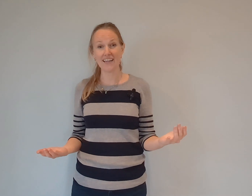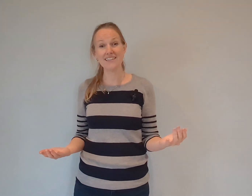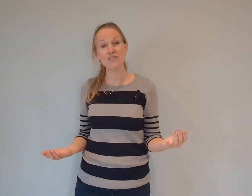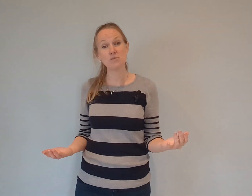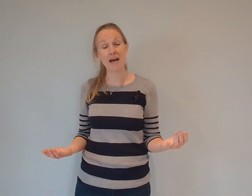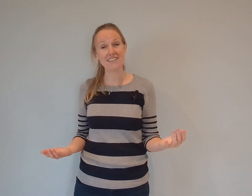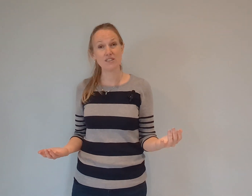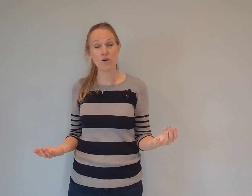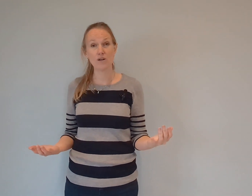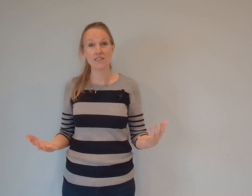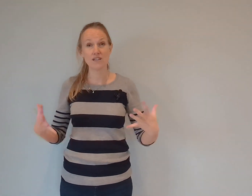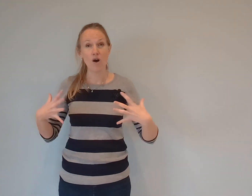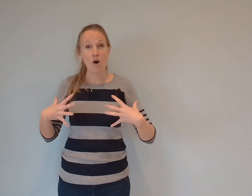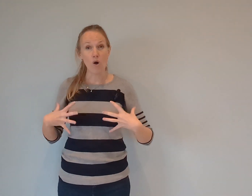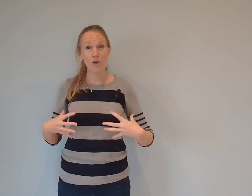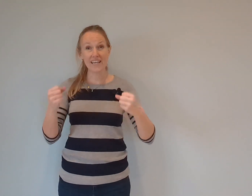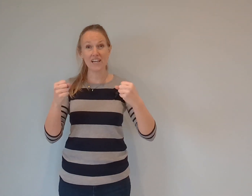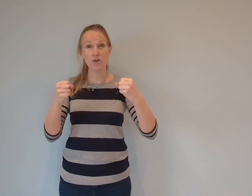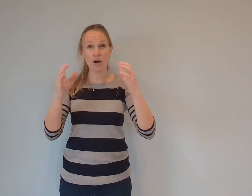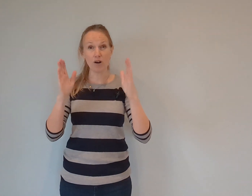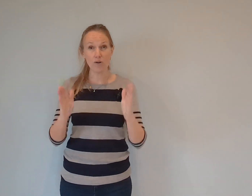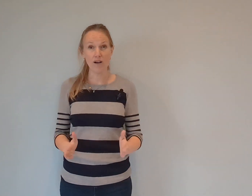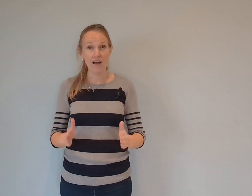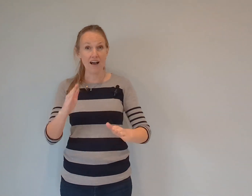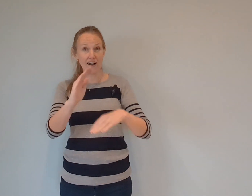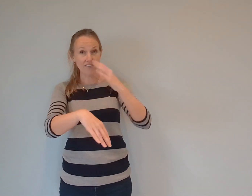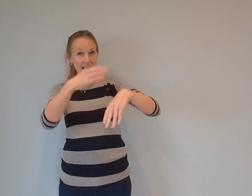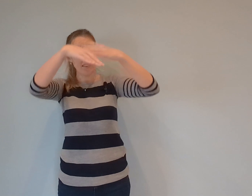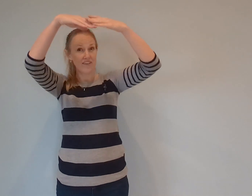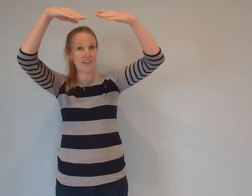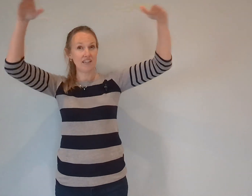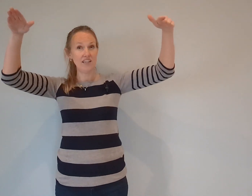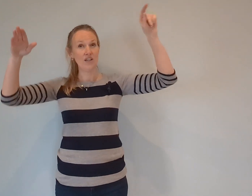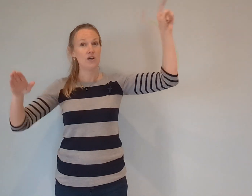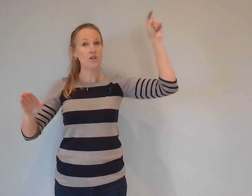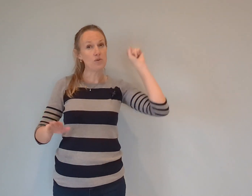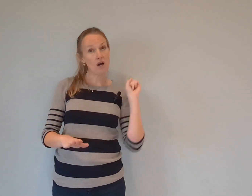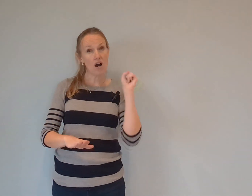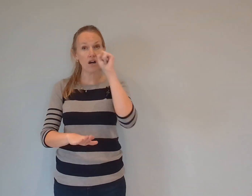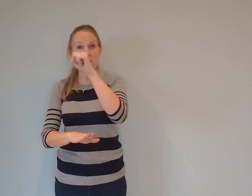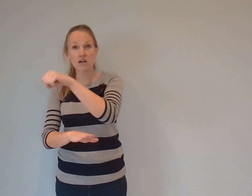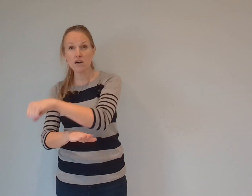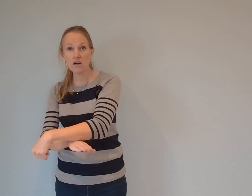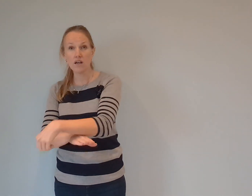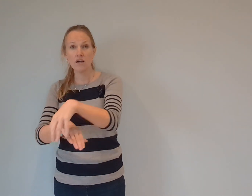Okay, and then it goes back to the chorus. O hero of heaven, you conquer